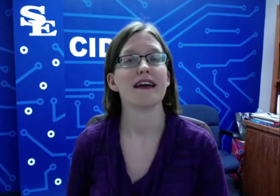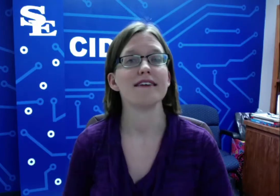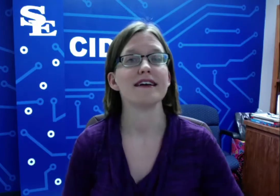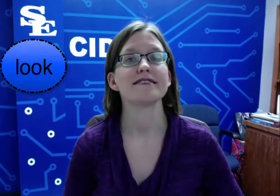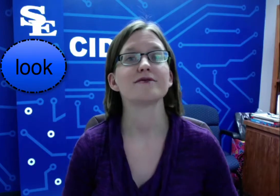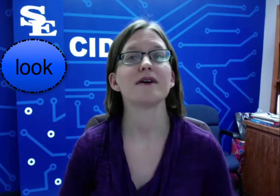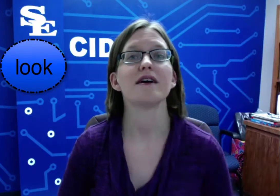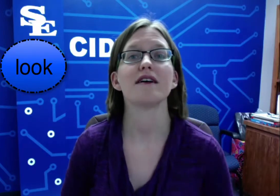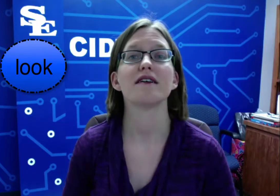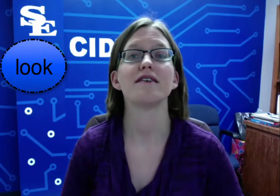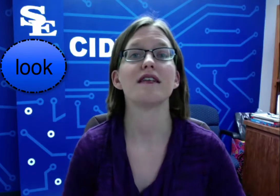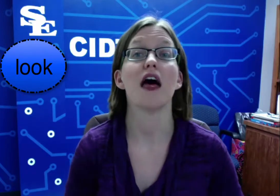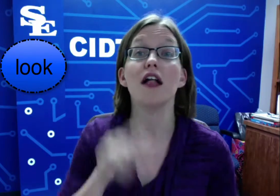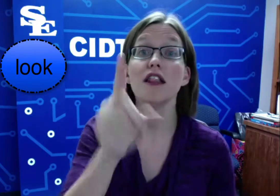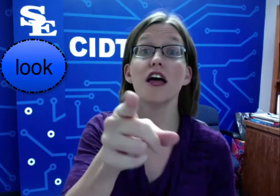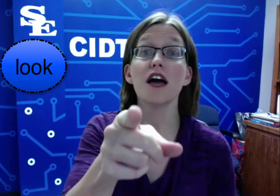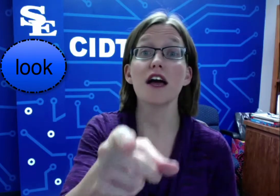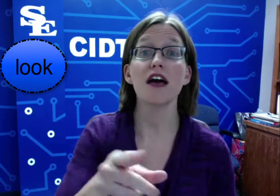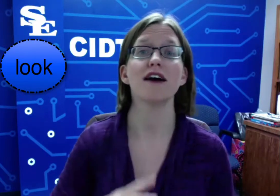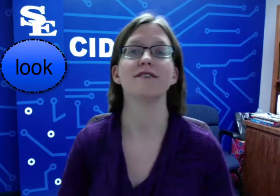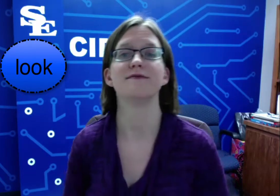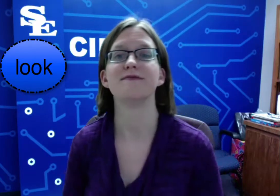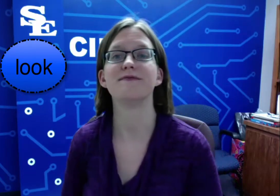Okay. Look.